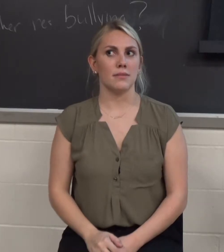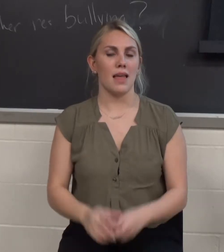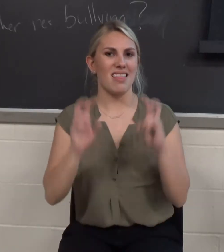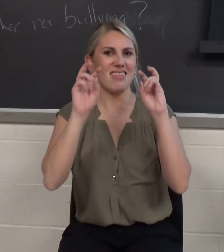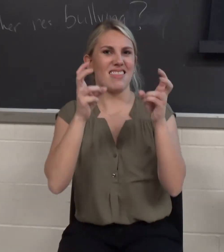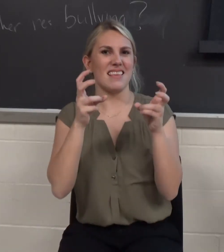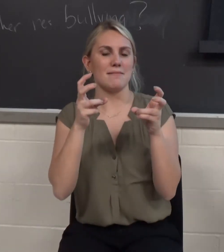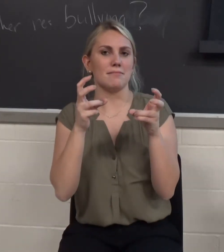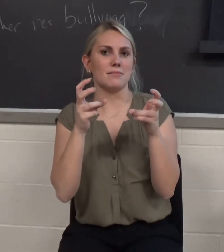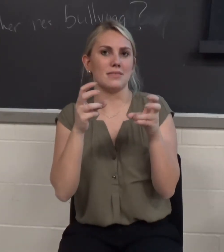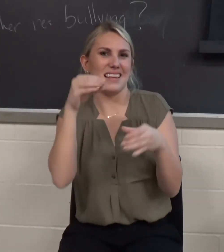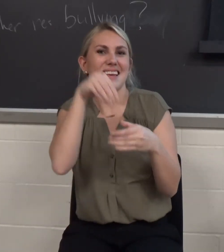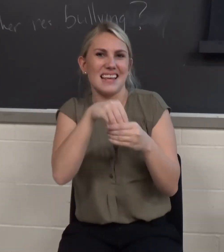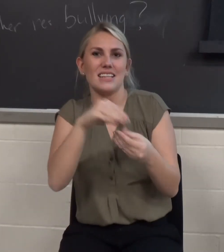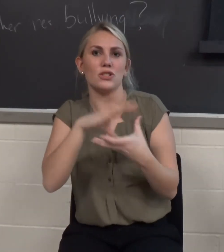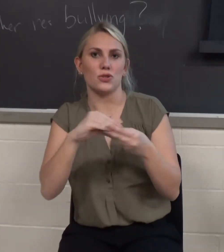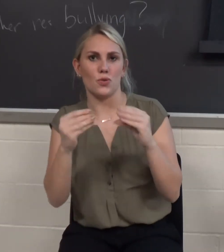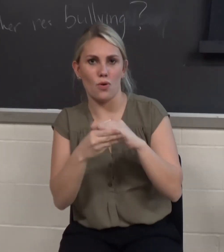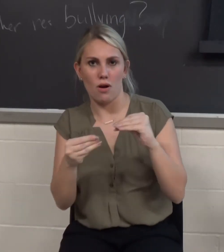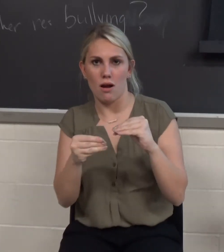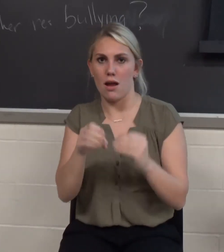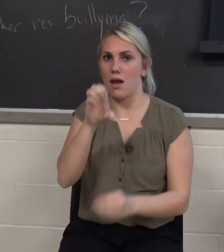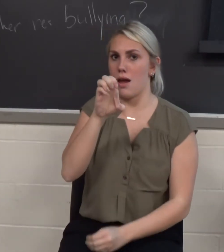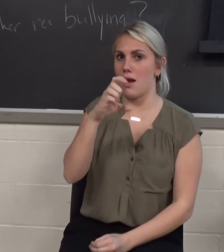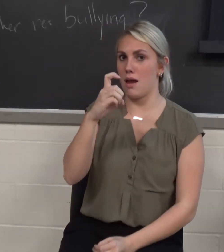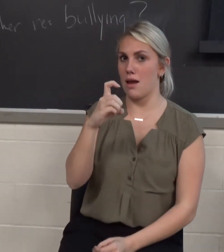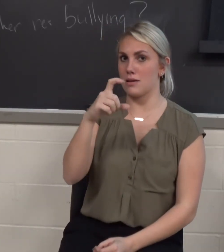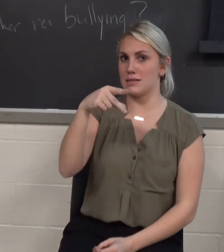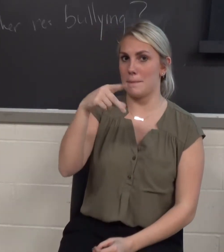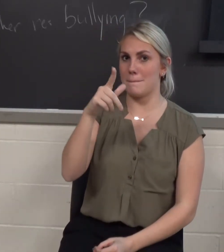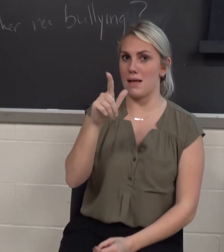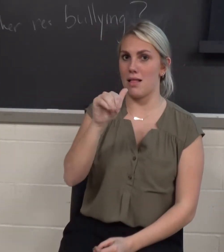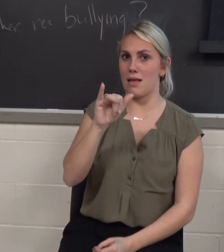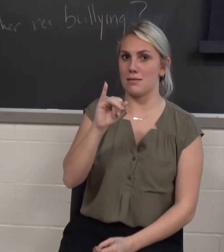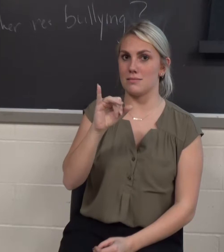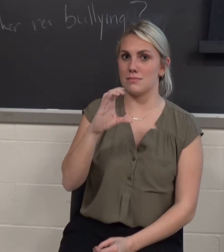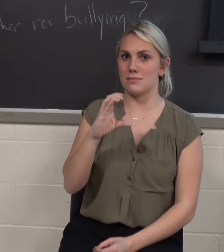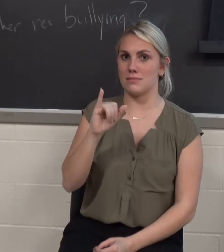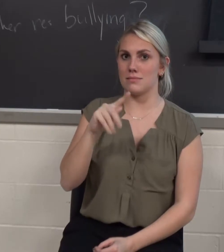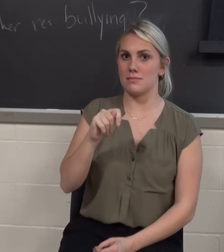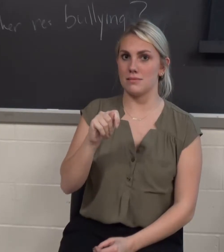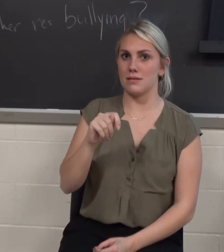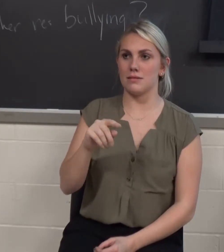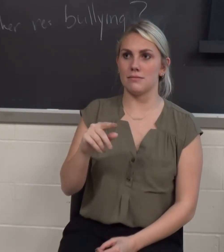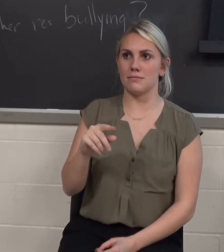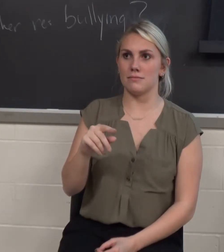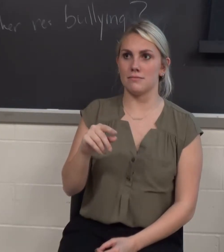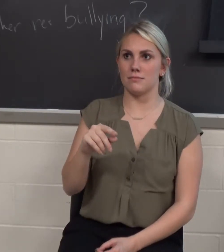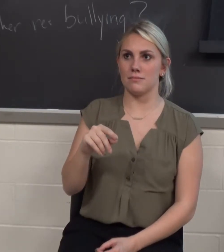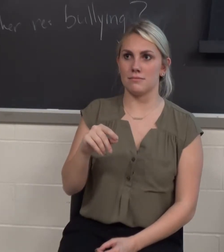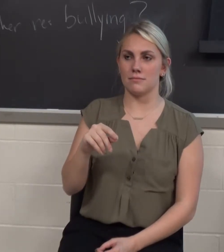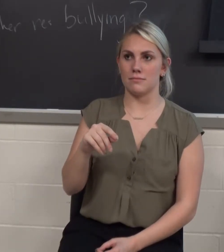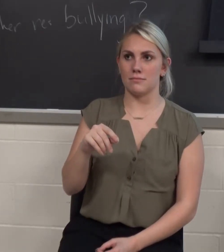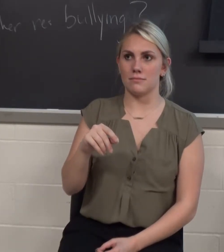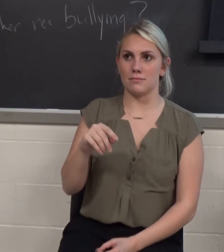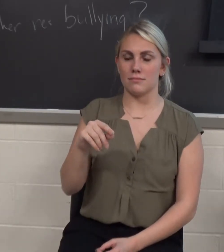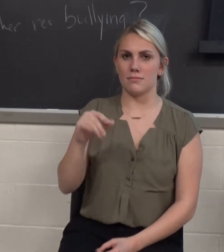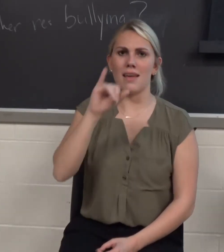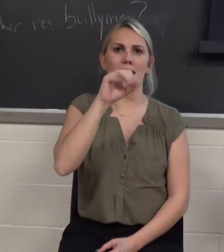you like it's like in the text, like you read it and it comes from the text, but implicit you have to infer. Yes. So